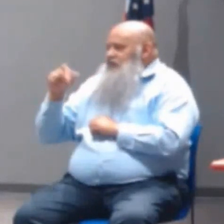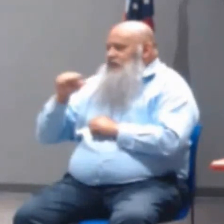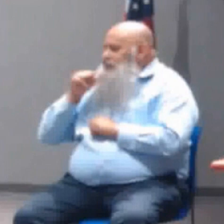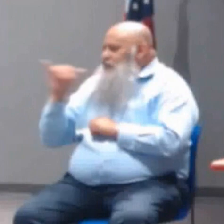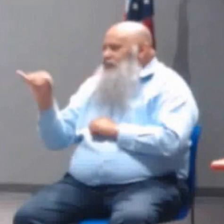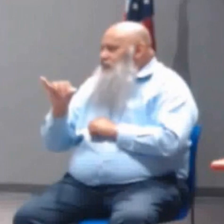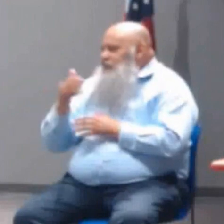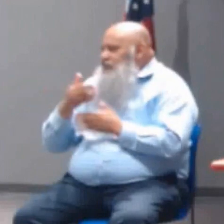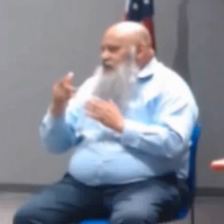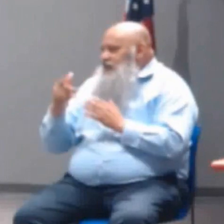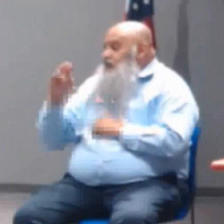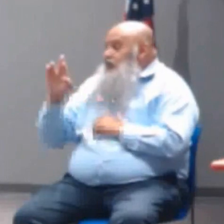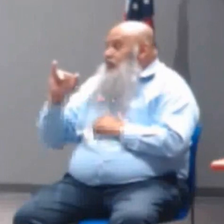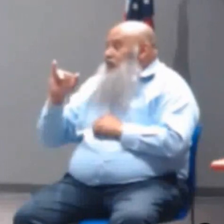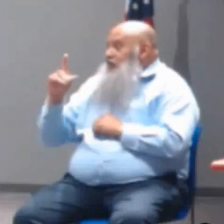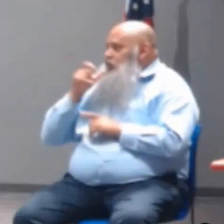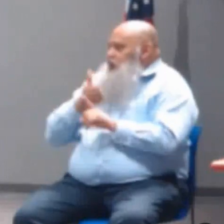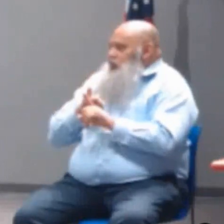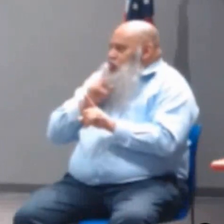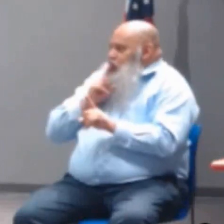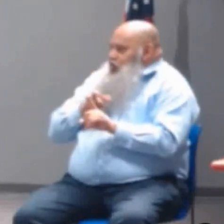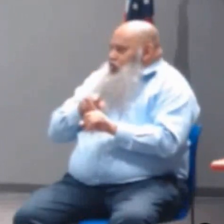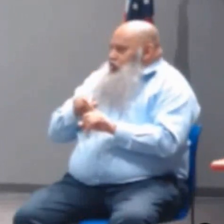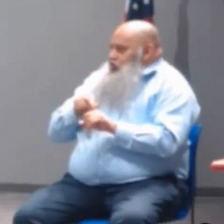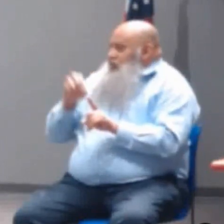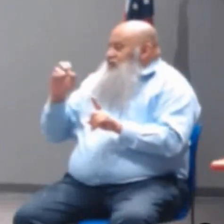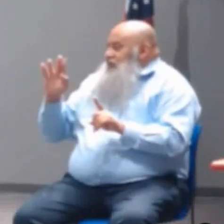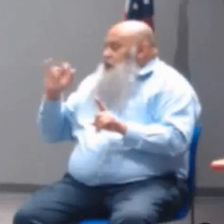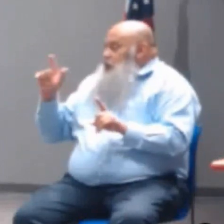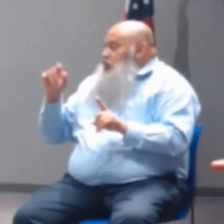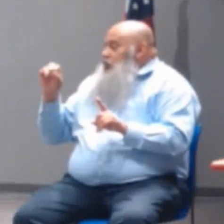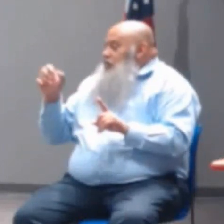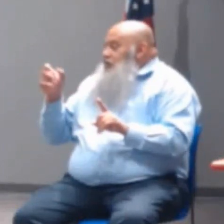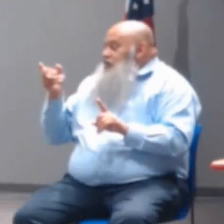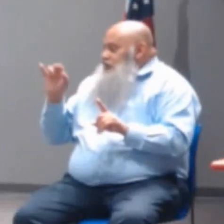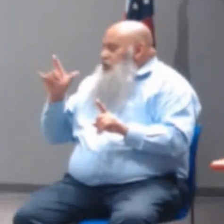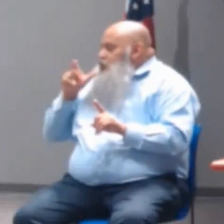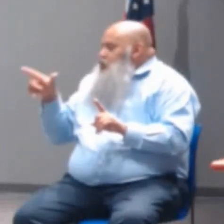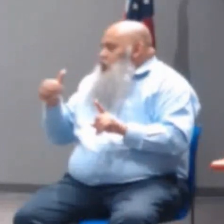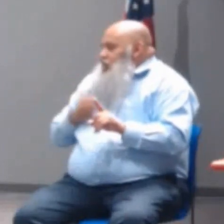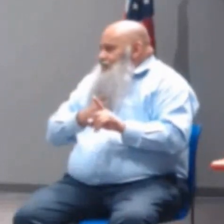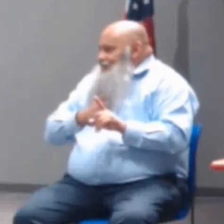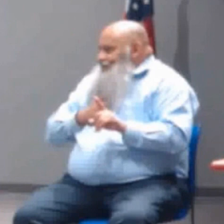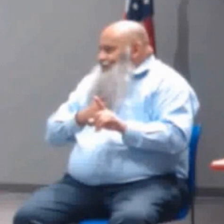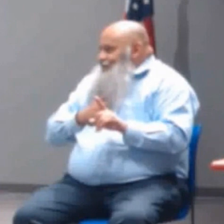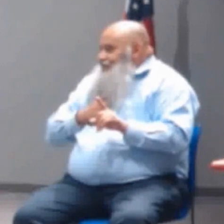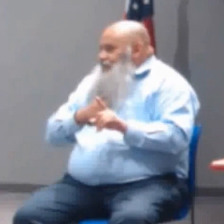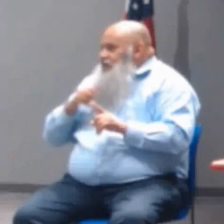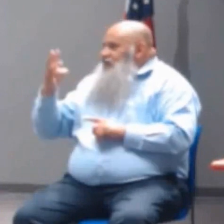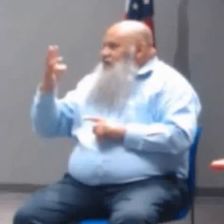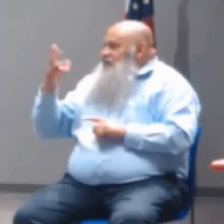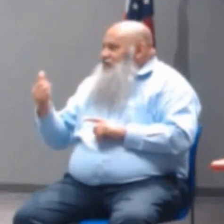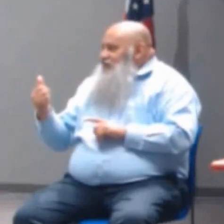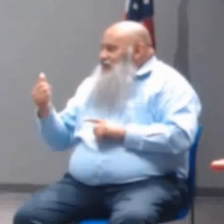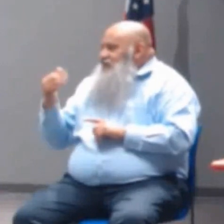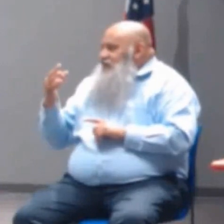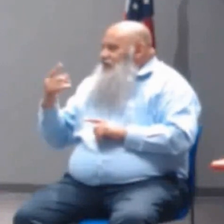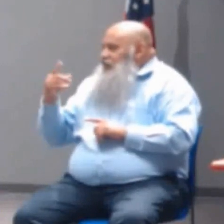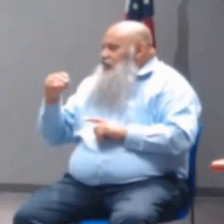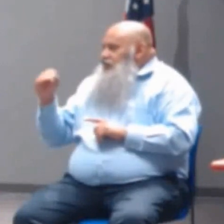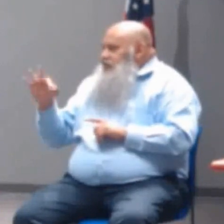Gender identity is who you are. Sexual orientation is who you love. It's about 0.6% of the